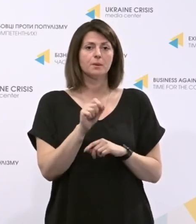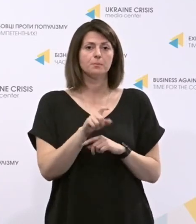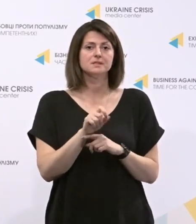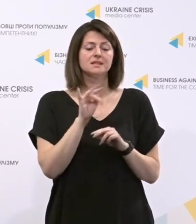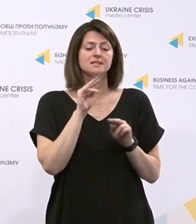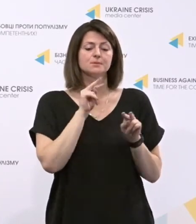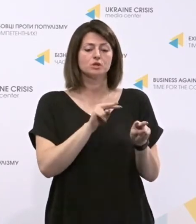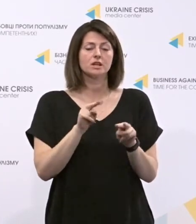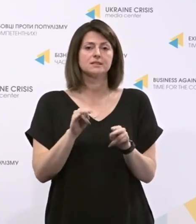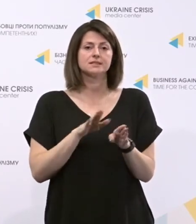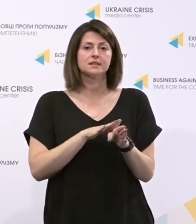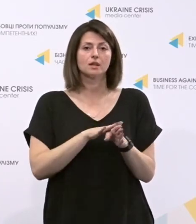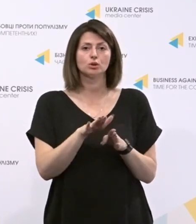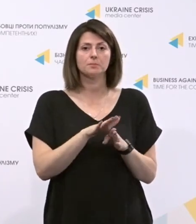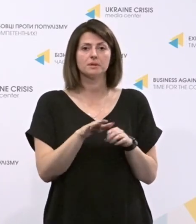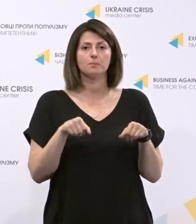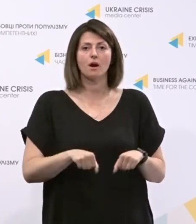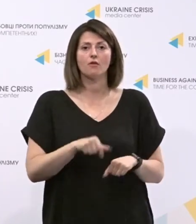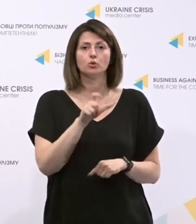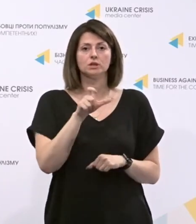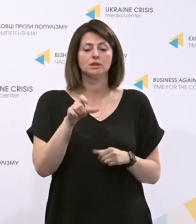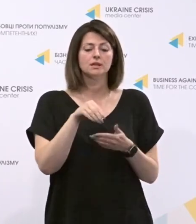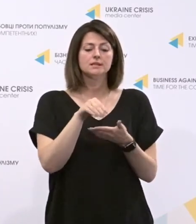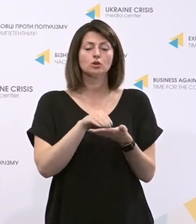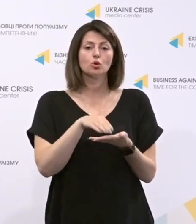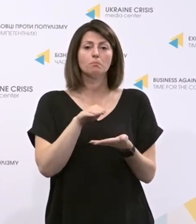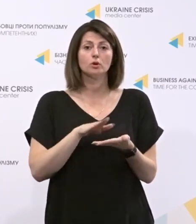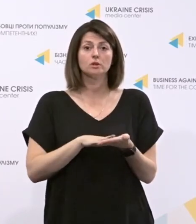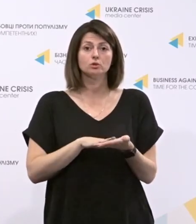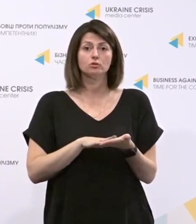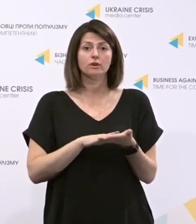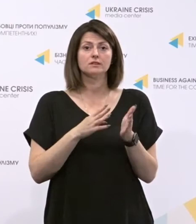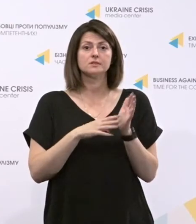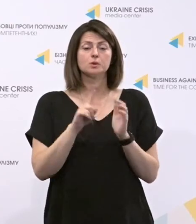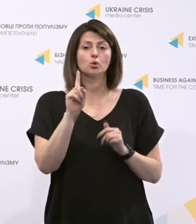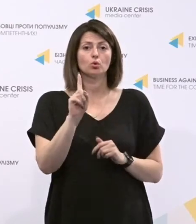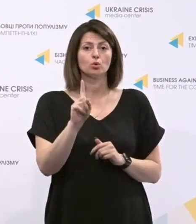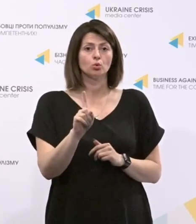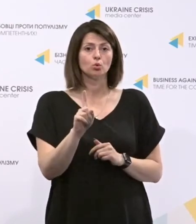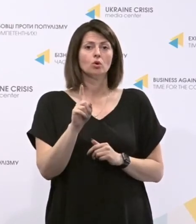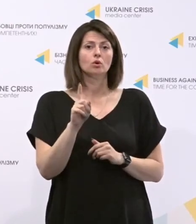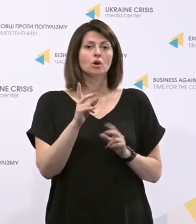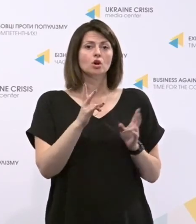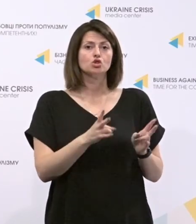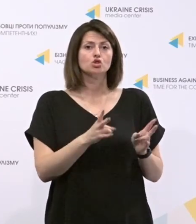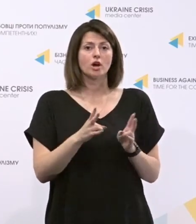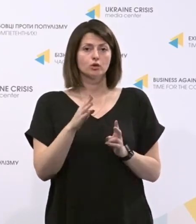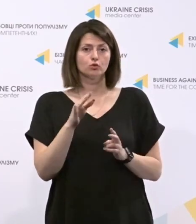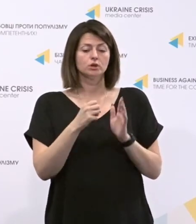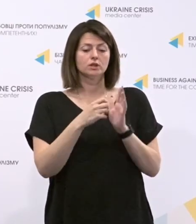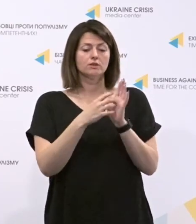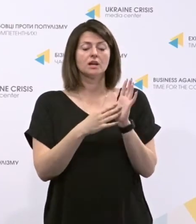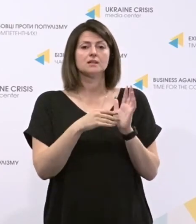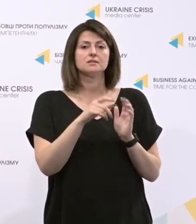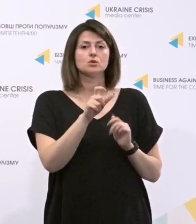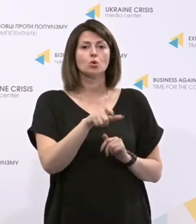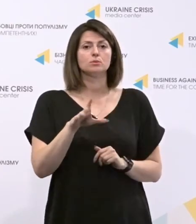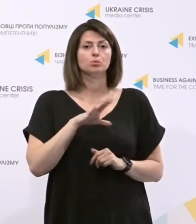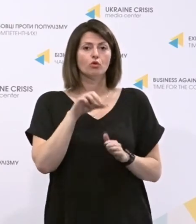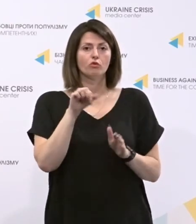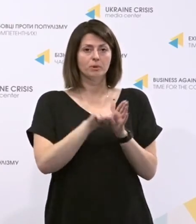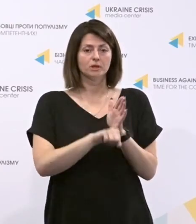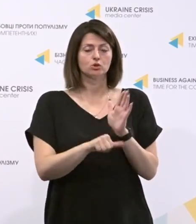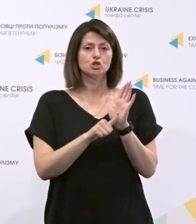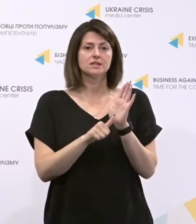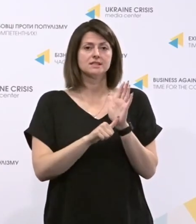81 civilian casualties. 19 people were killed and 62 injured. The